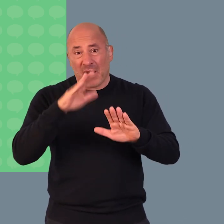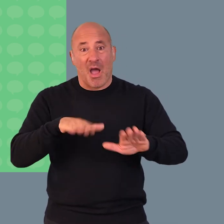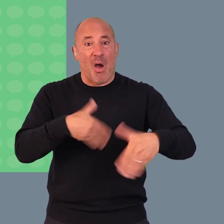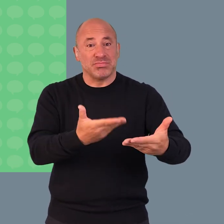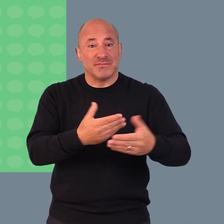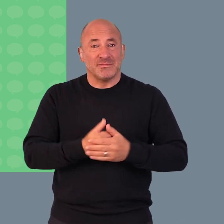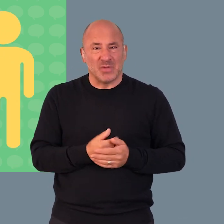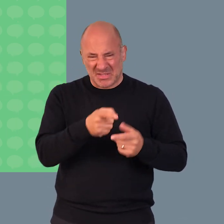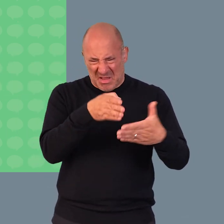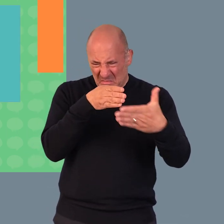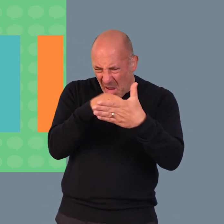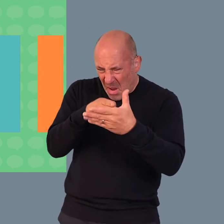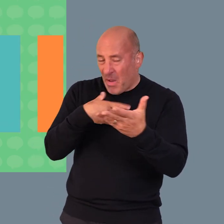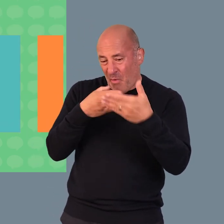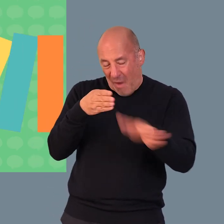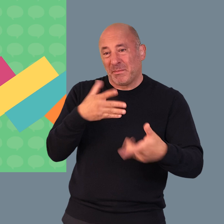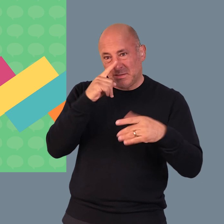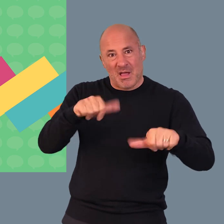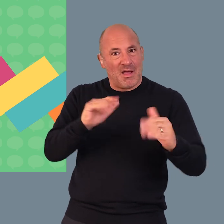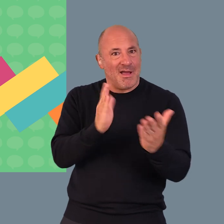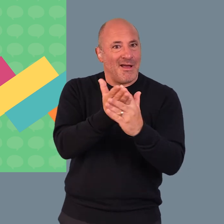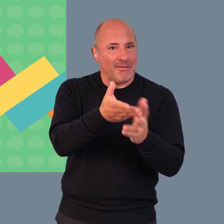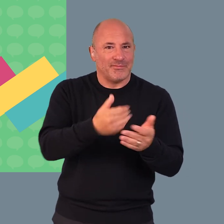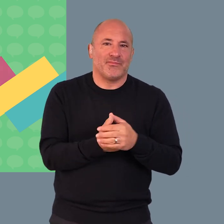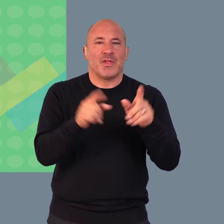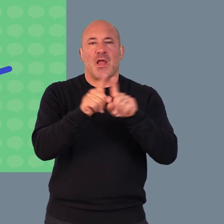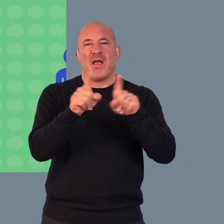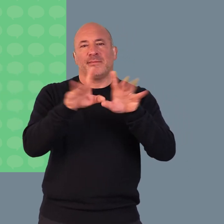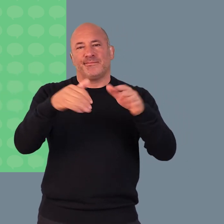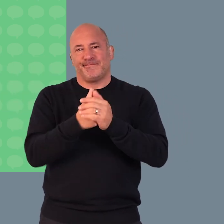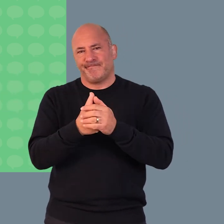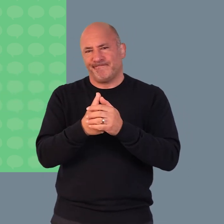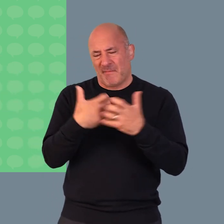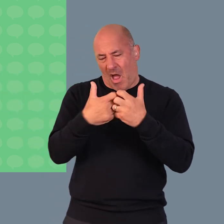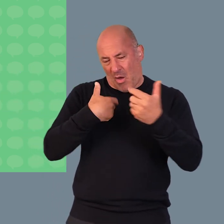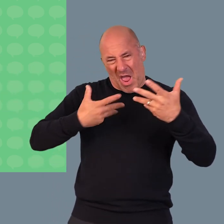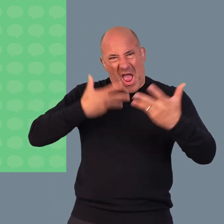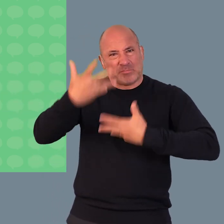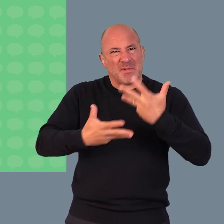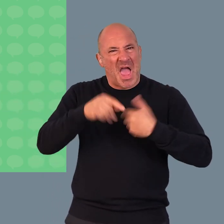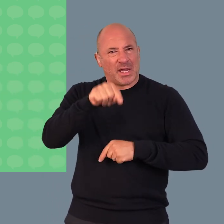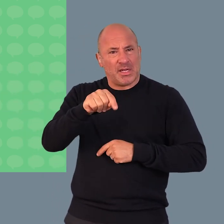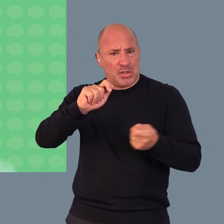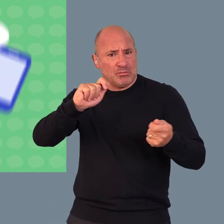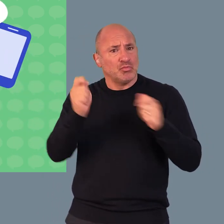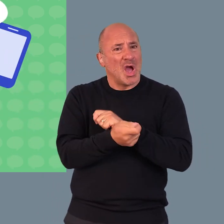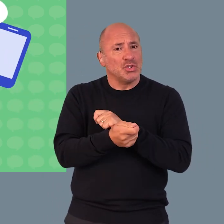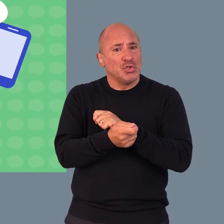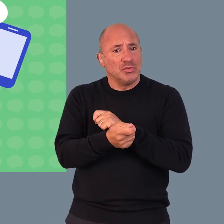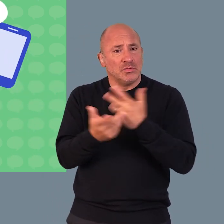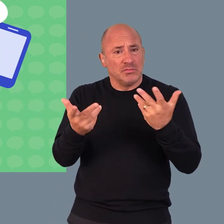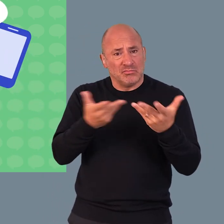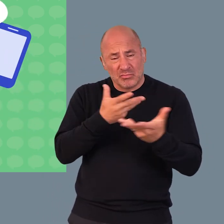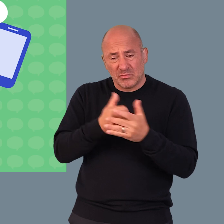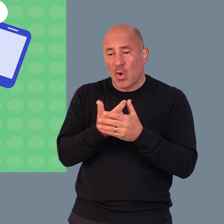to get the help they need and remove barriers that might exist. For example, by changing how we explain things